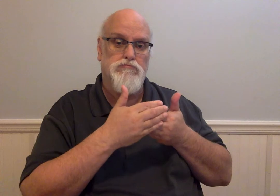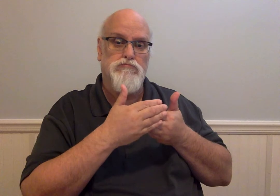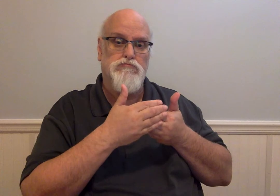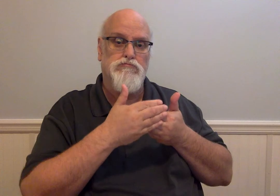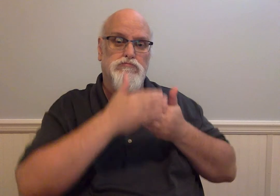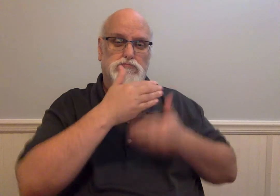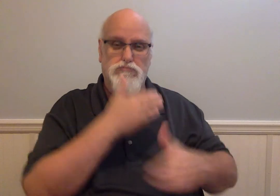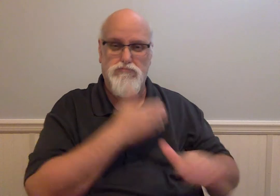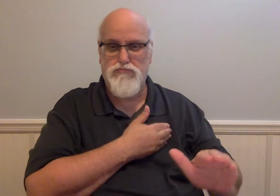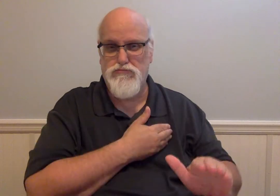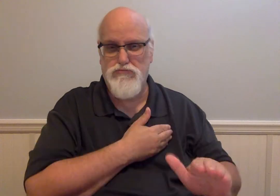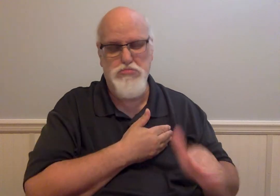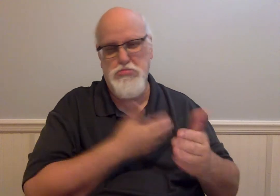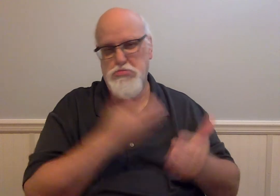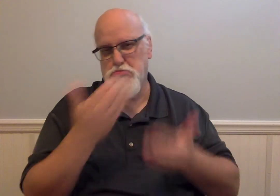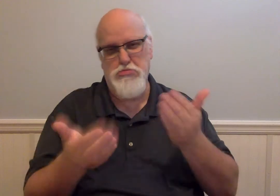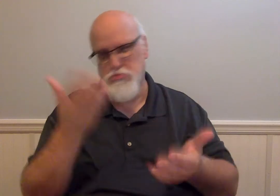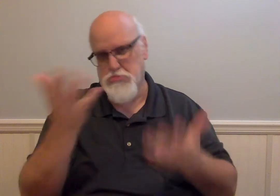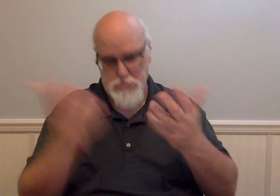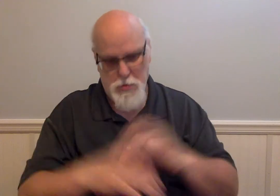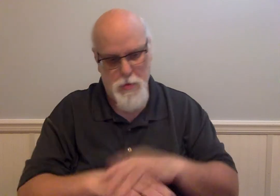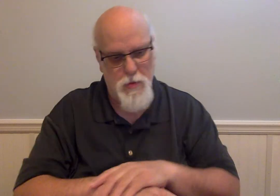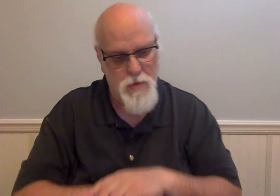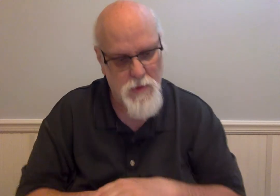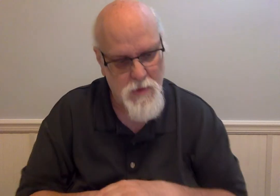their palm goes down when the baby's being born.